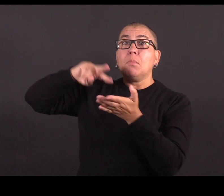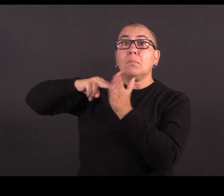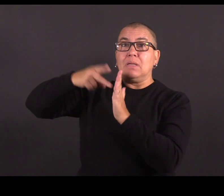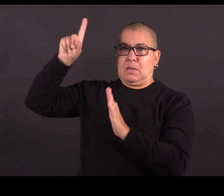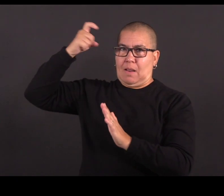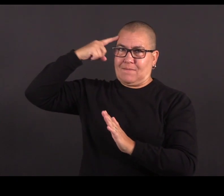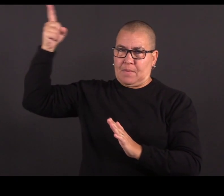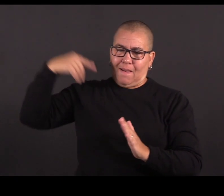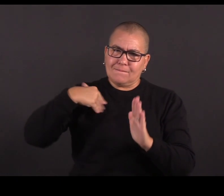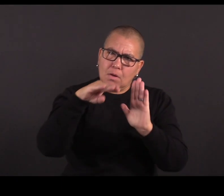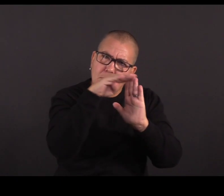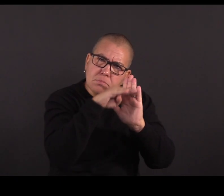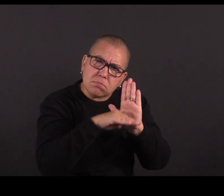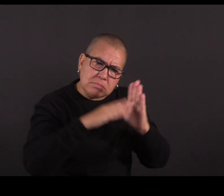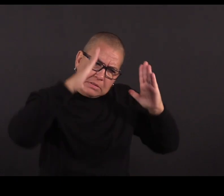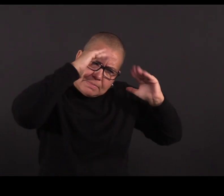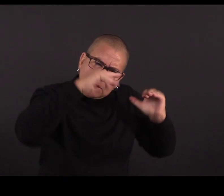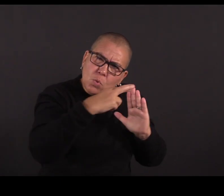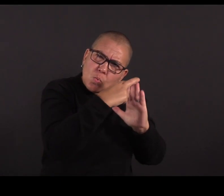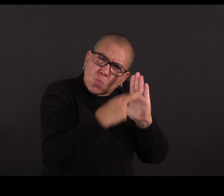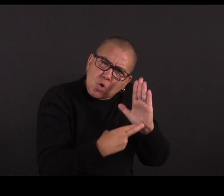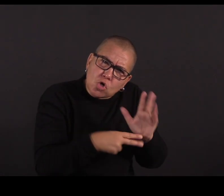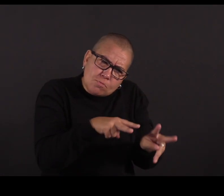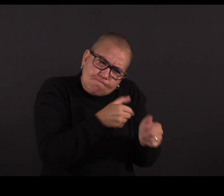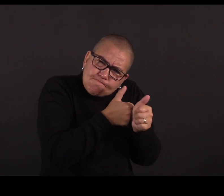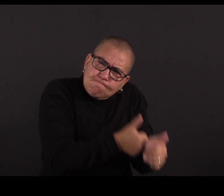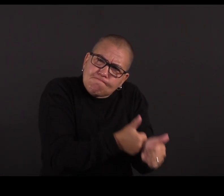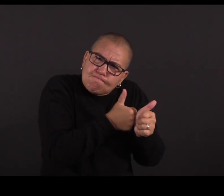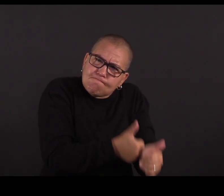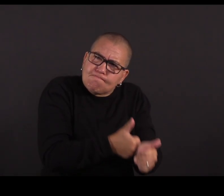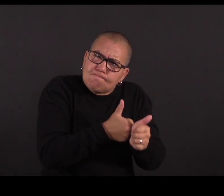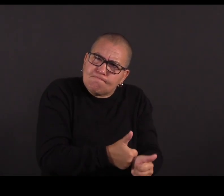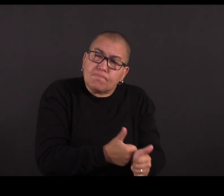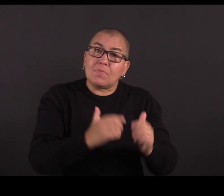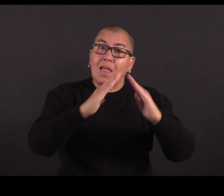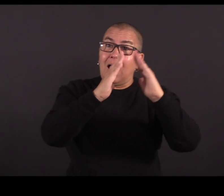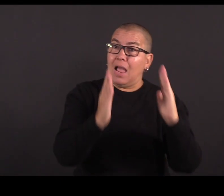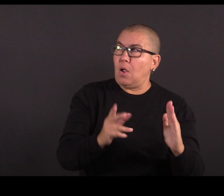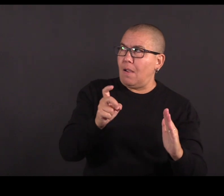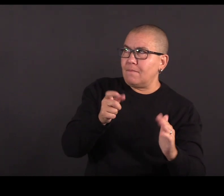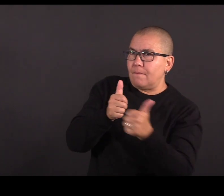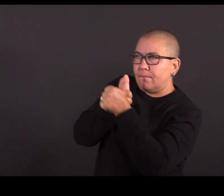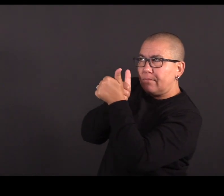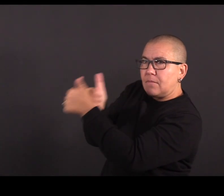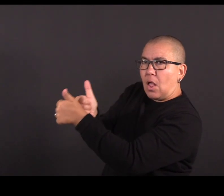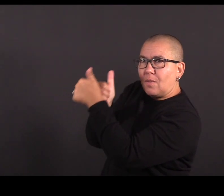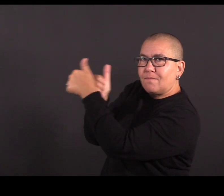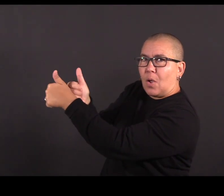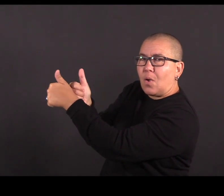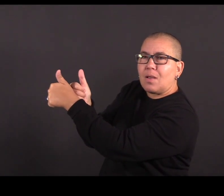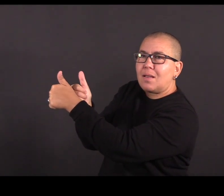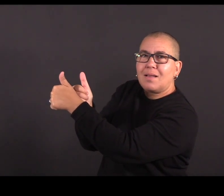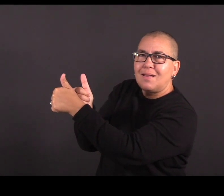Public housing subsidies are also tied to the unit and do not follow the tenant.